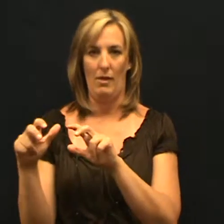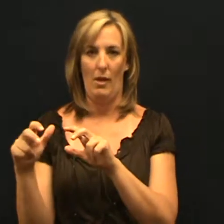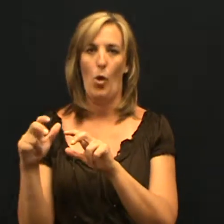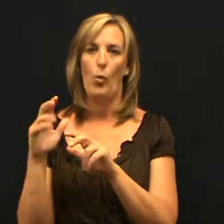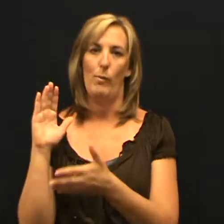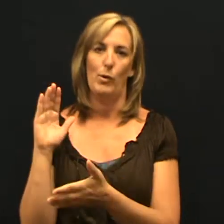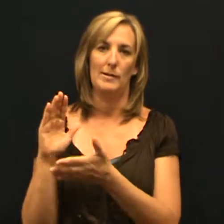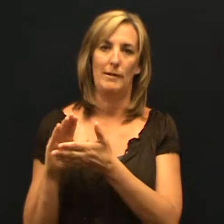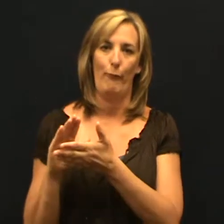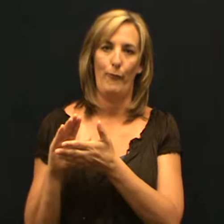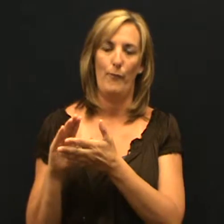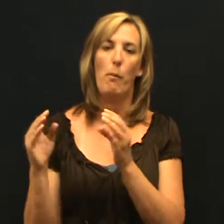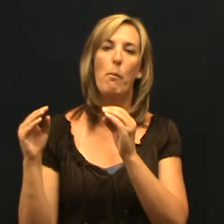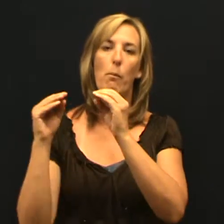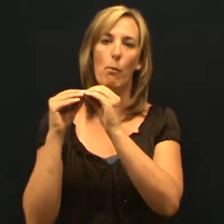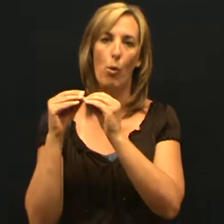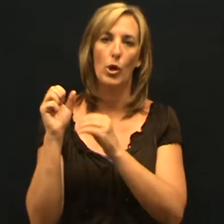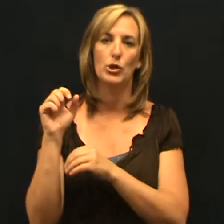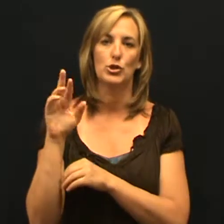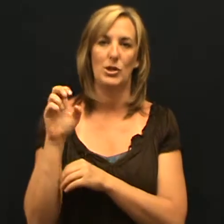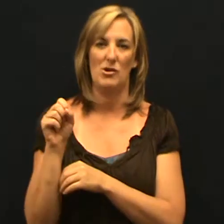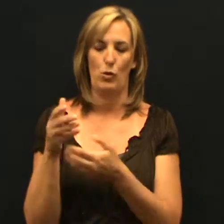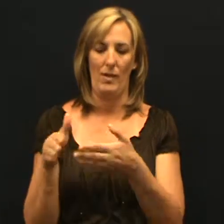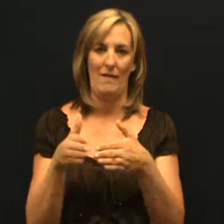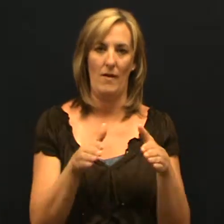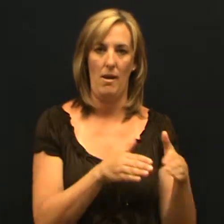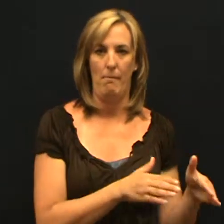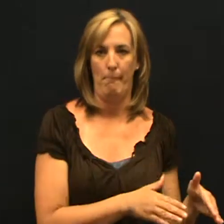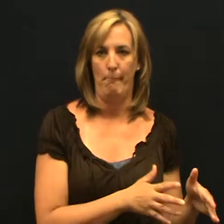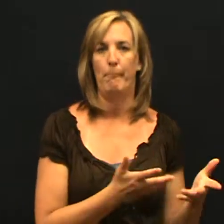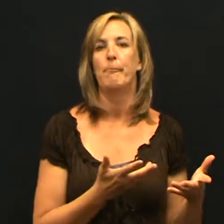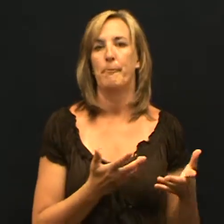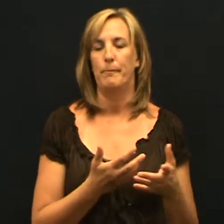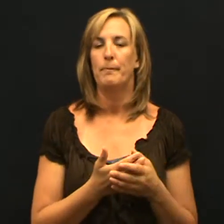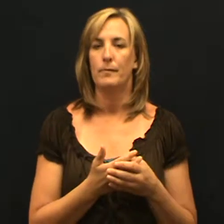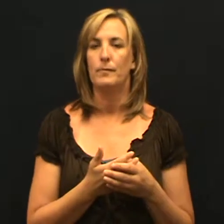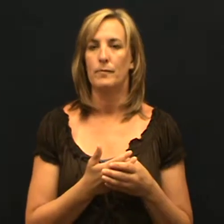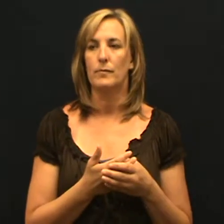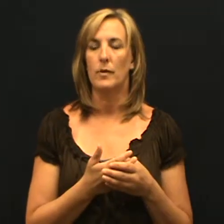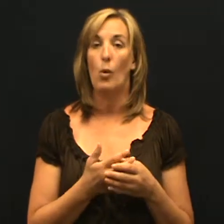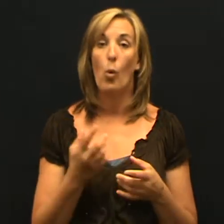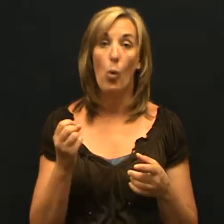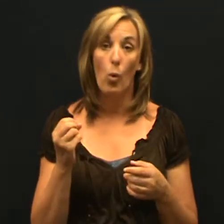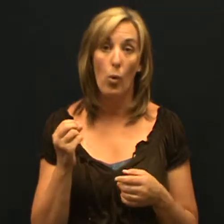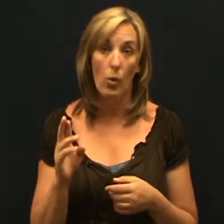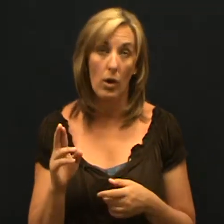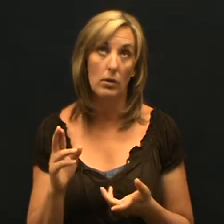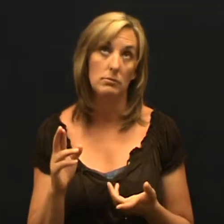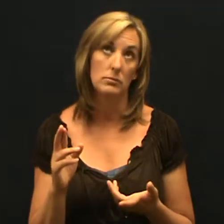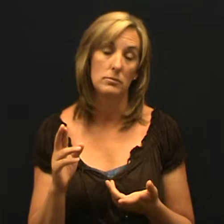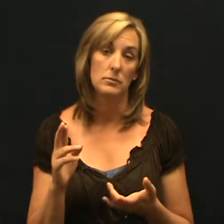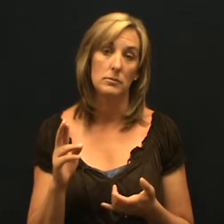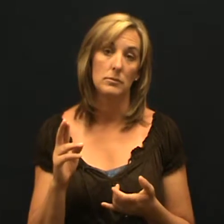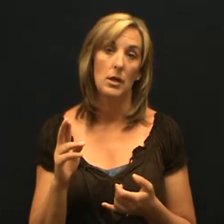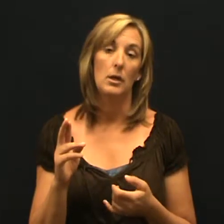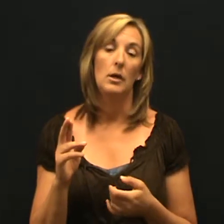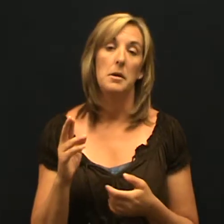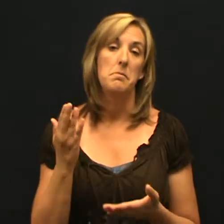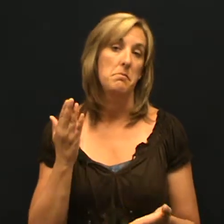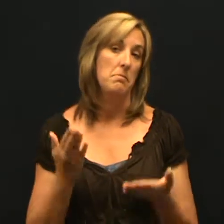shares to represent the same amount of total value. Or finally, the company might issue a stock